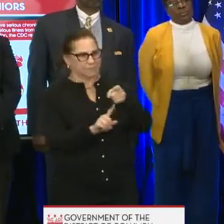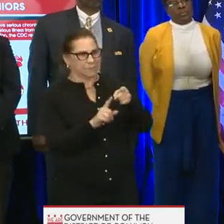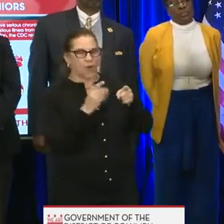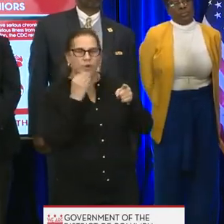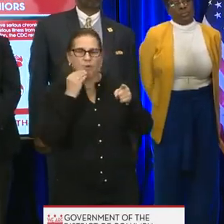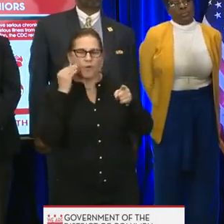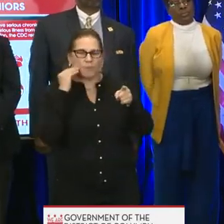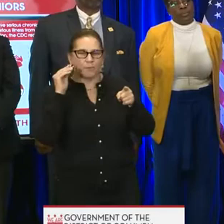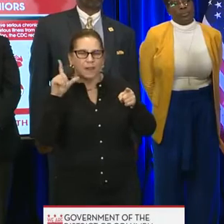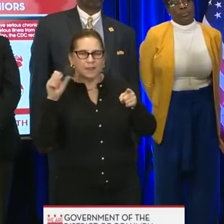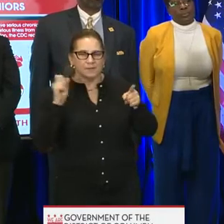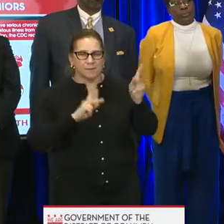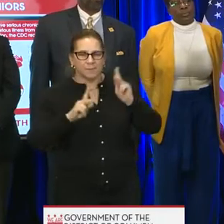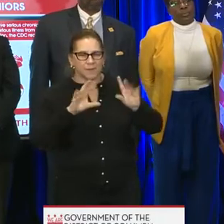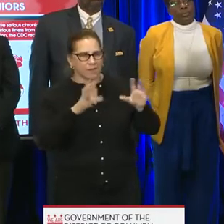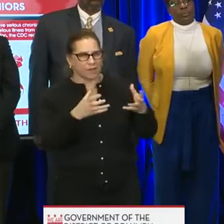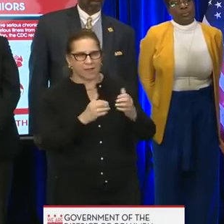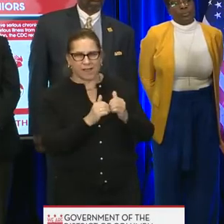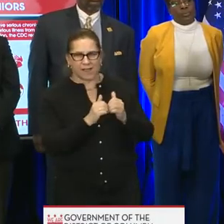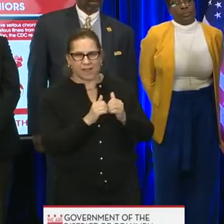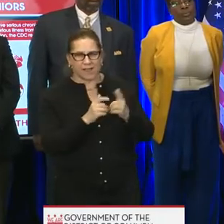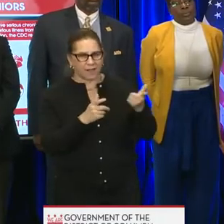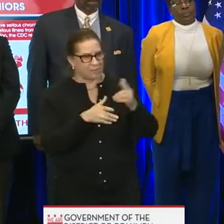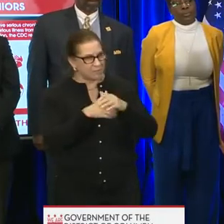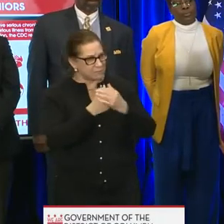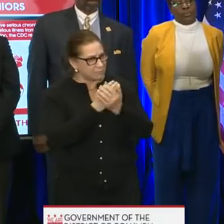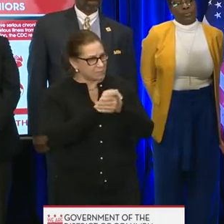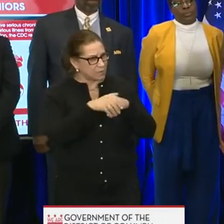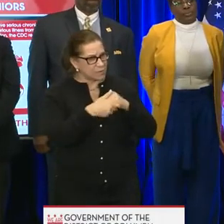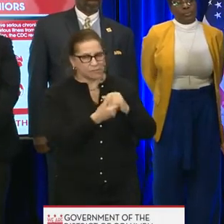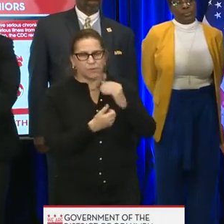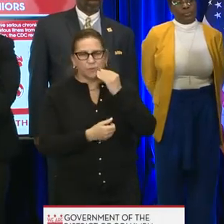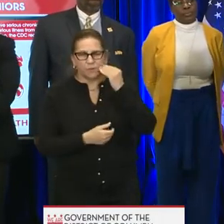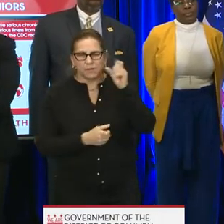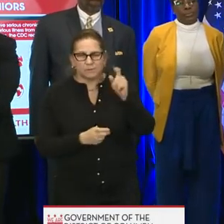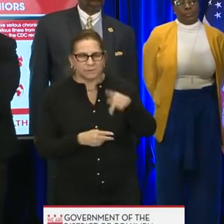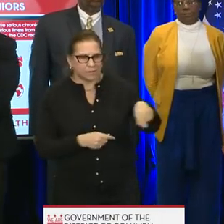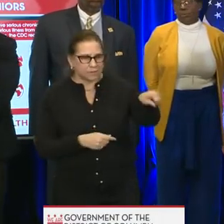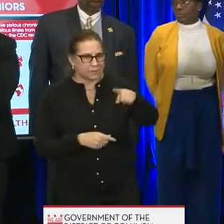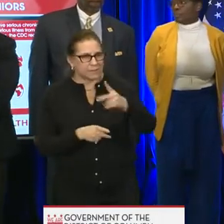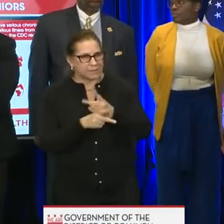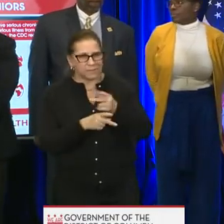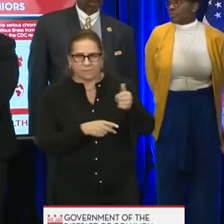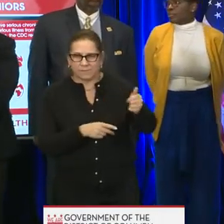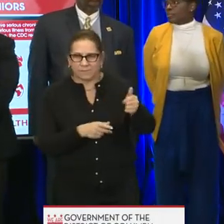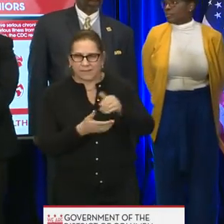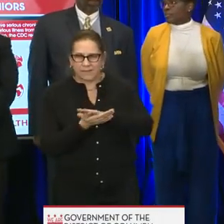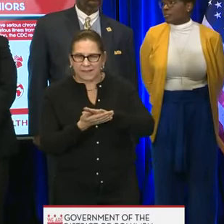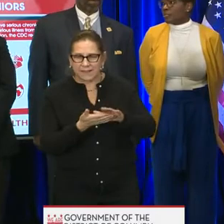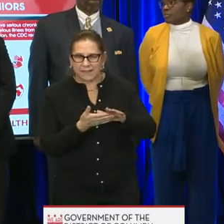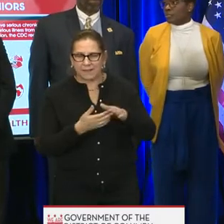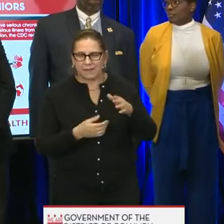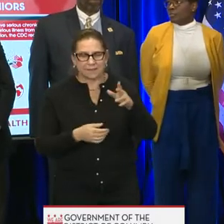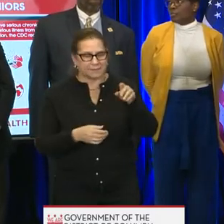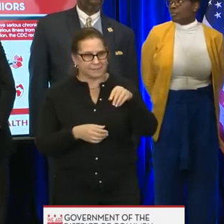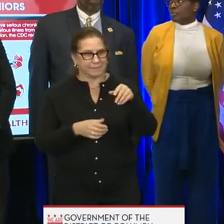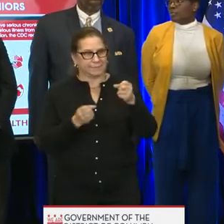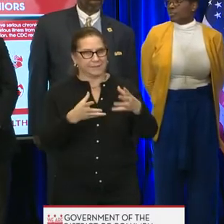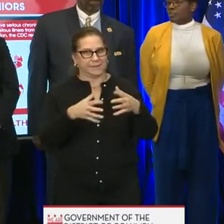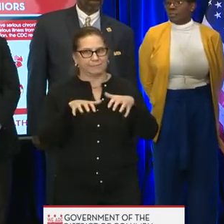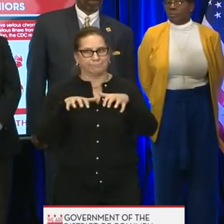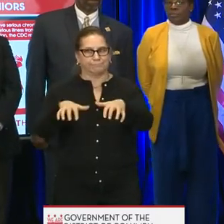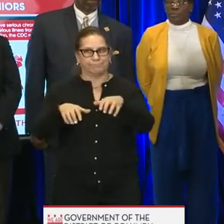washing stations are going to be up and near populated encampments. I'm thinking of like the Noma encampment. Then also I'm wondering if